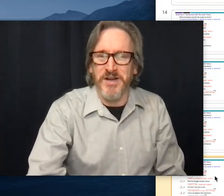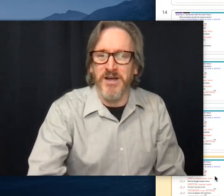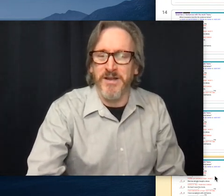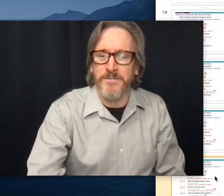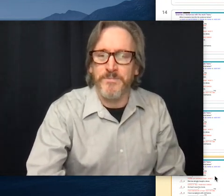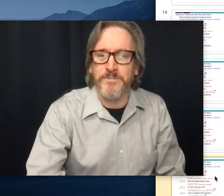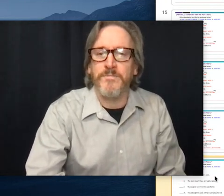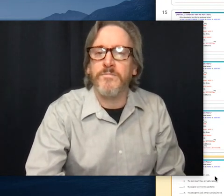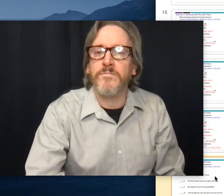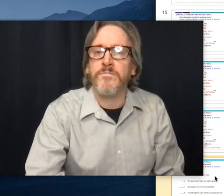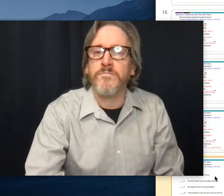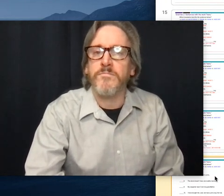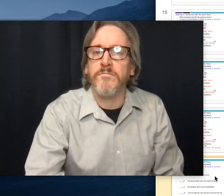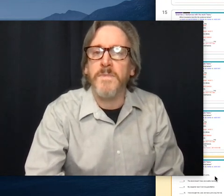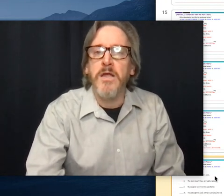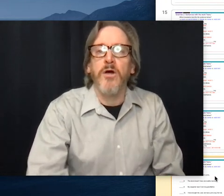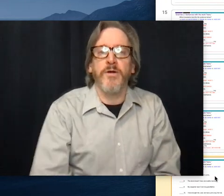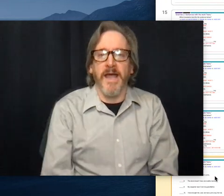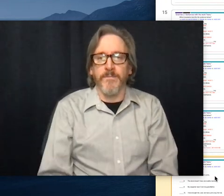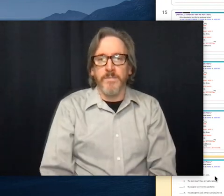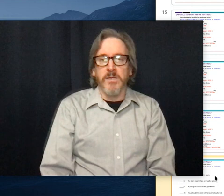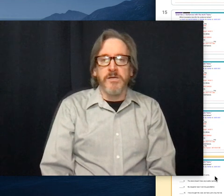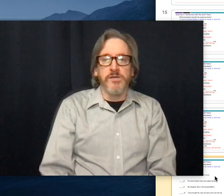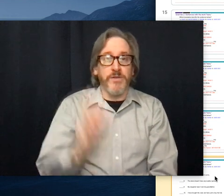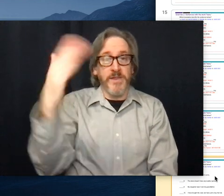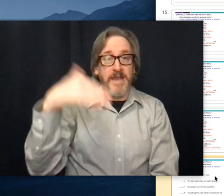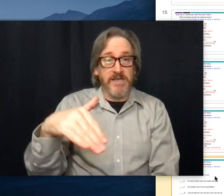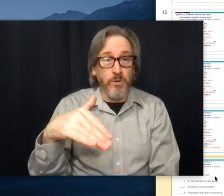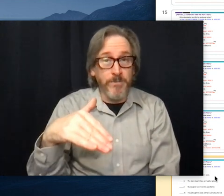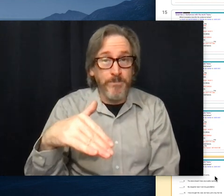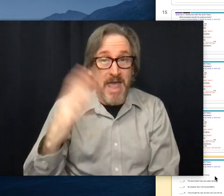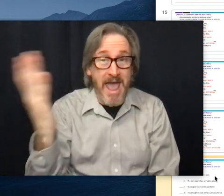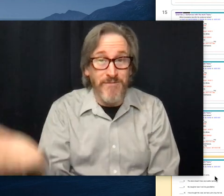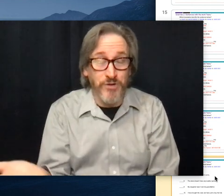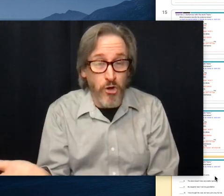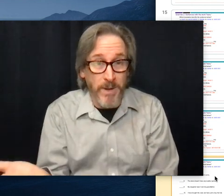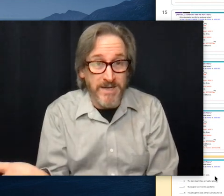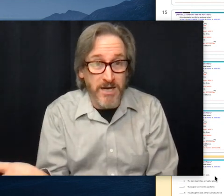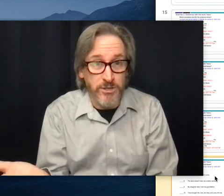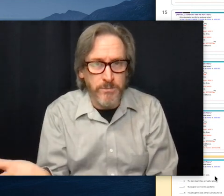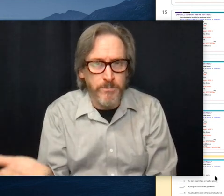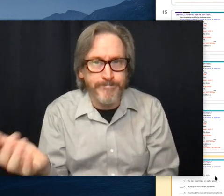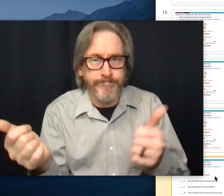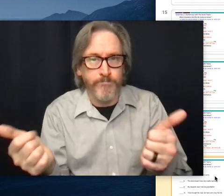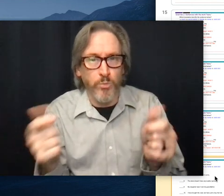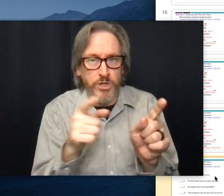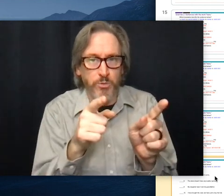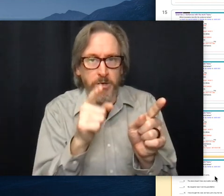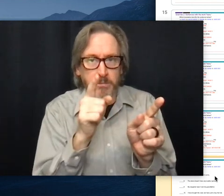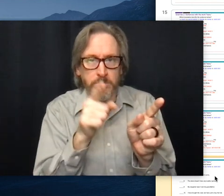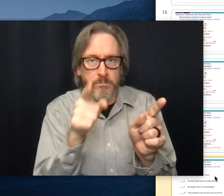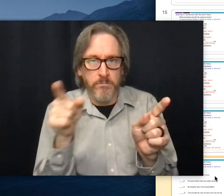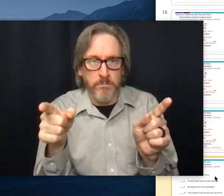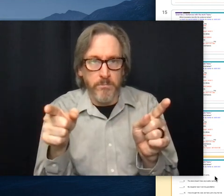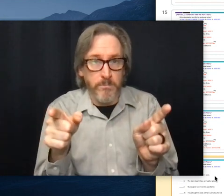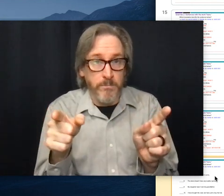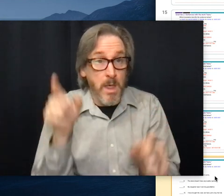That's very odd. Okay. So then the next one, I have to call my doctor. Which